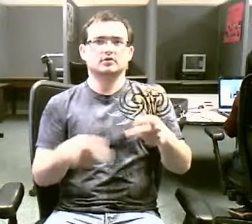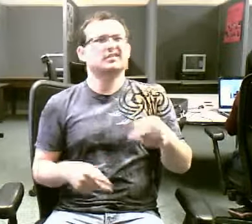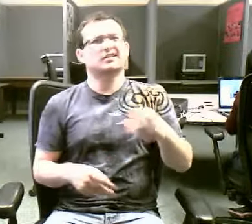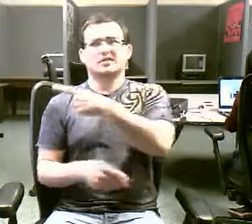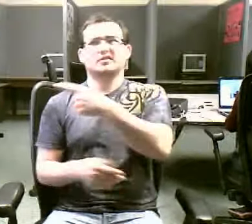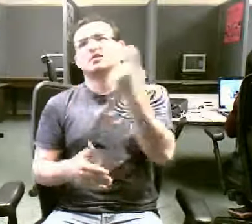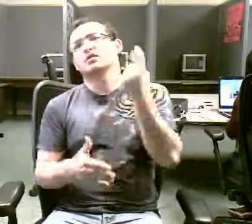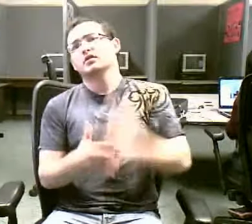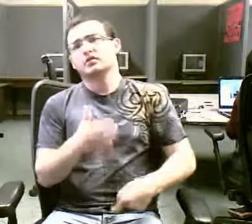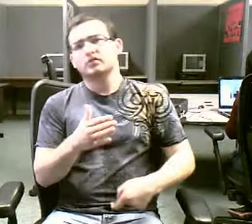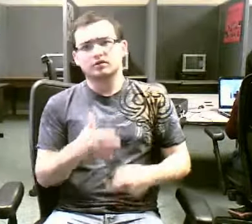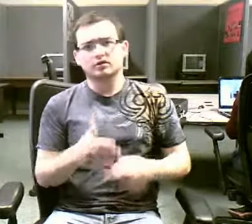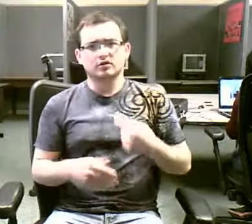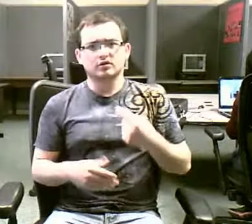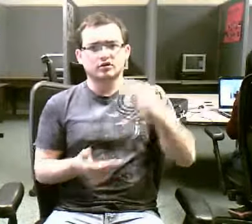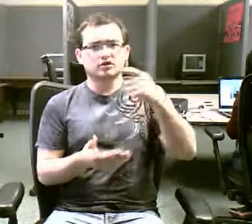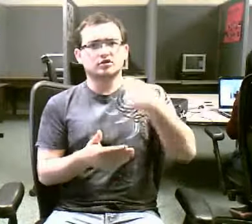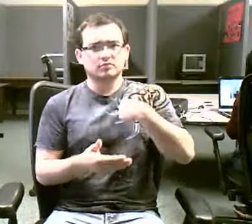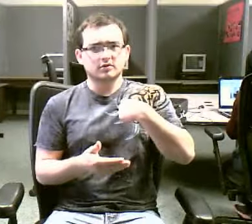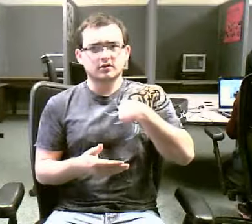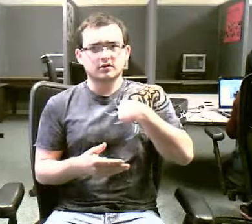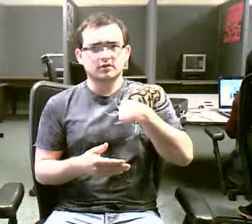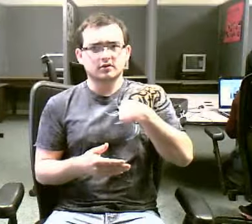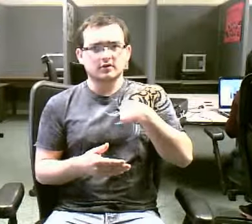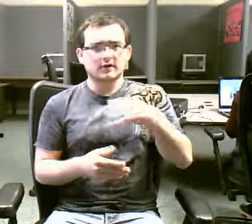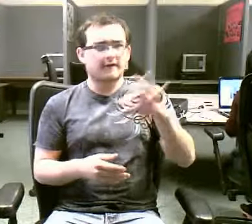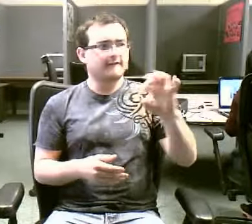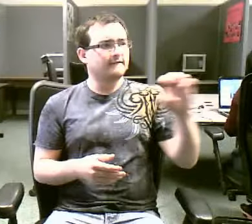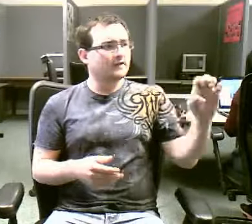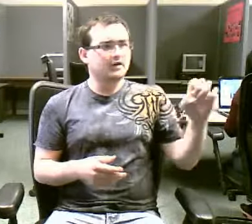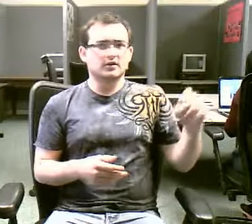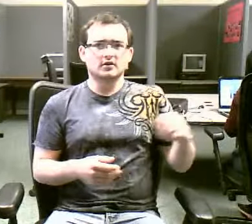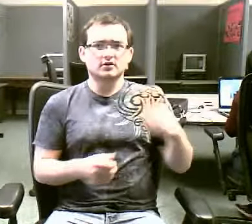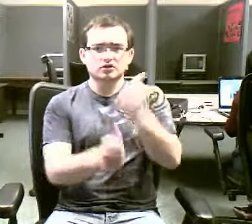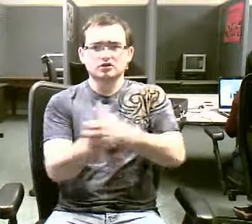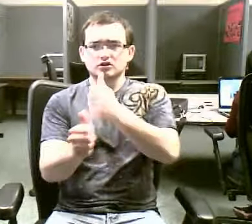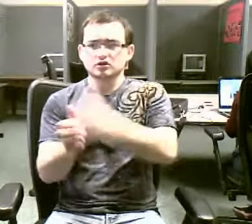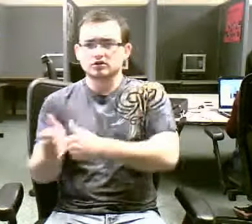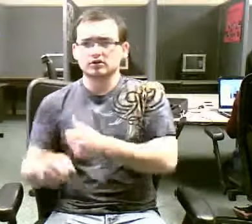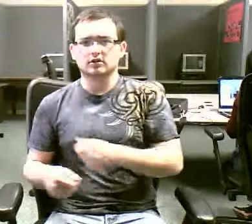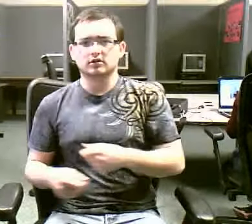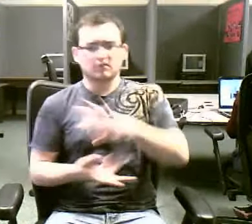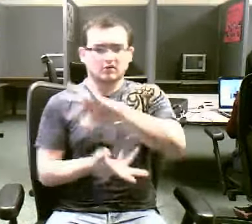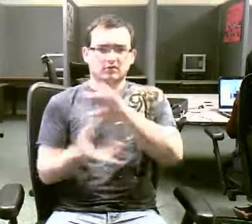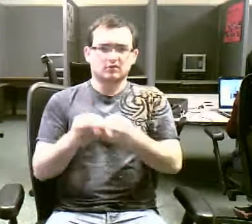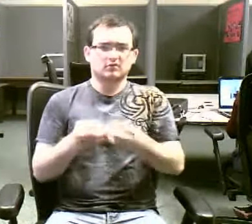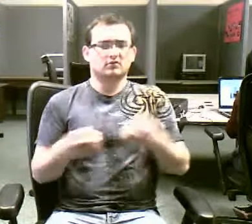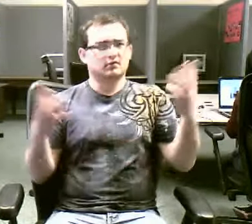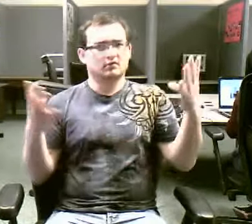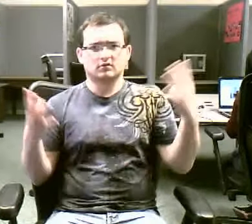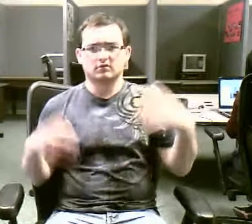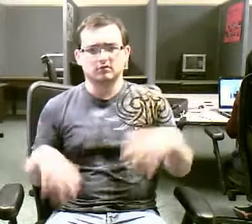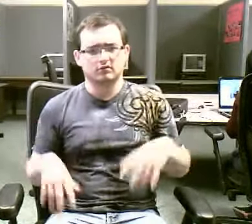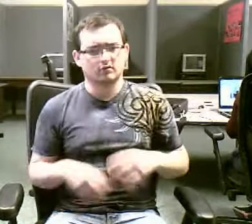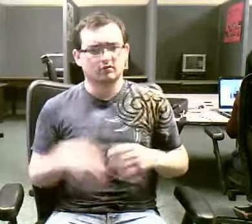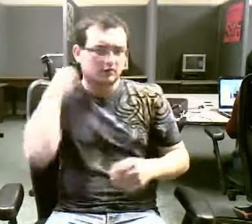gas, fees and stuff, and those few dollars started to build up, it really benefited me to be able to go straight to the bank. And as